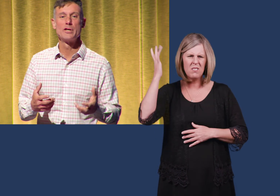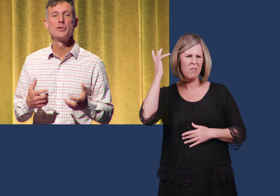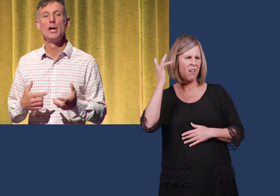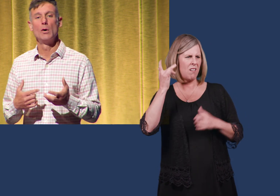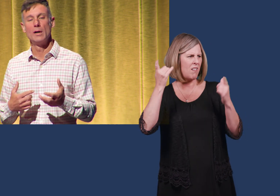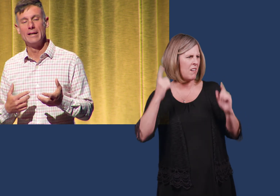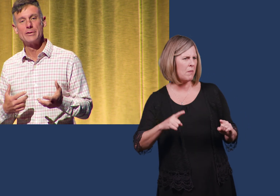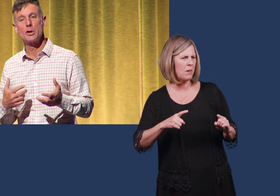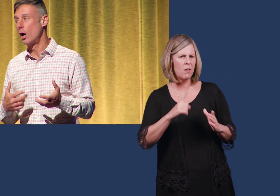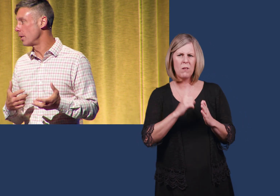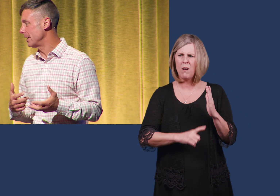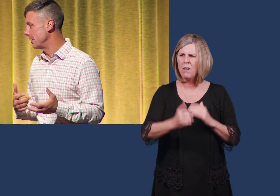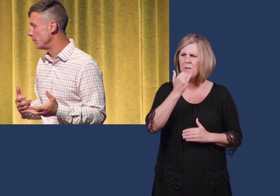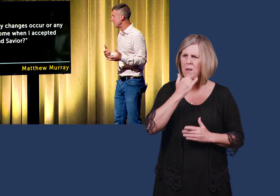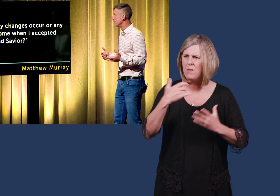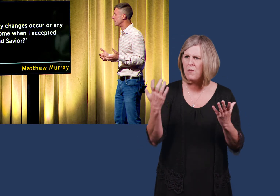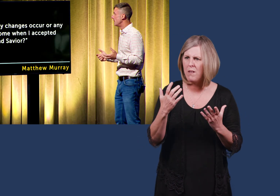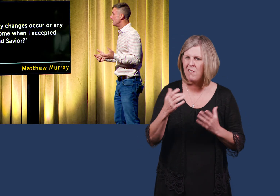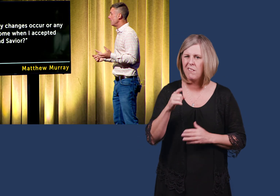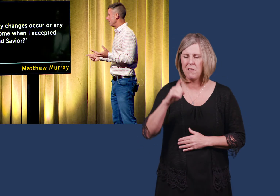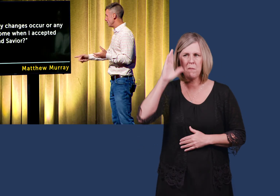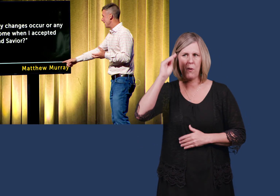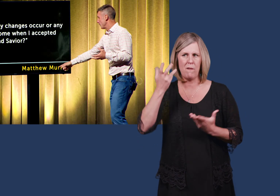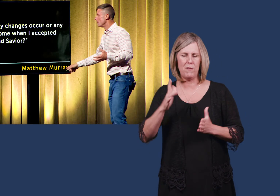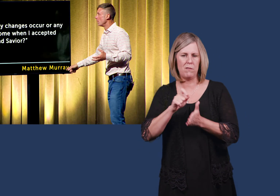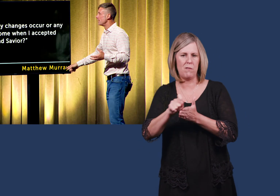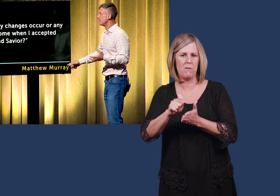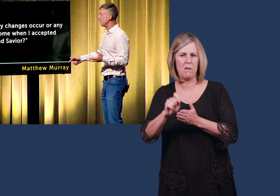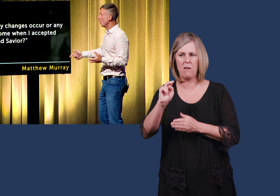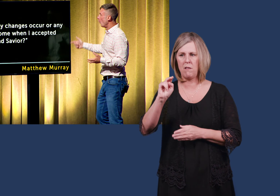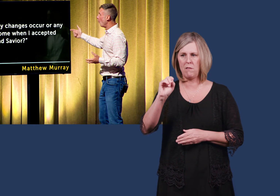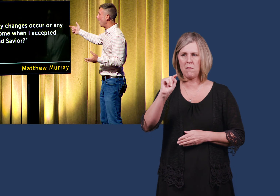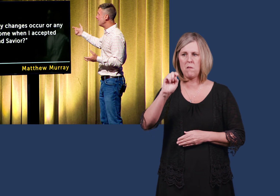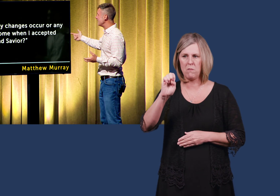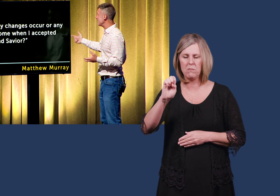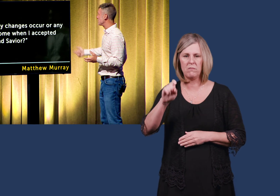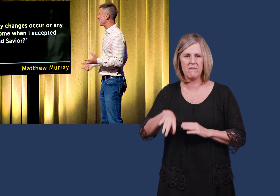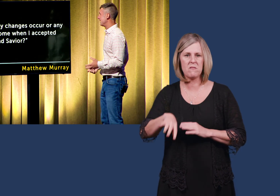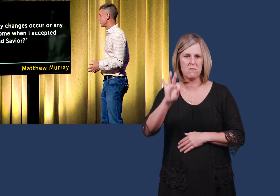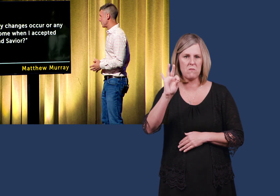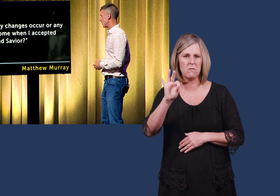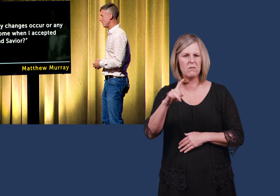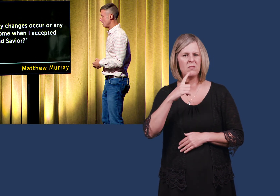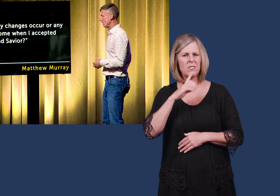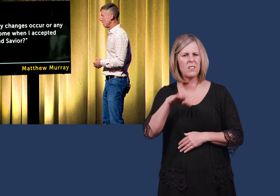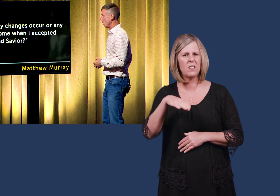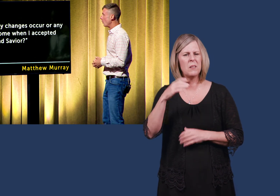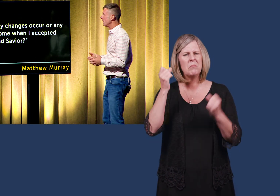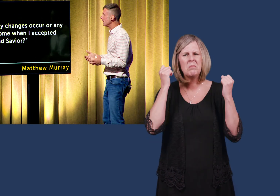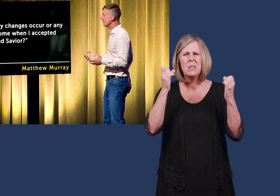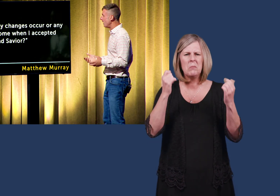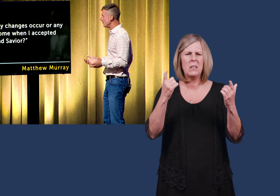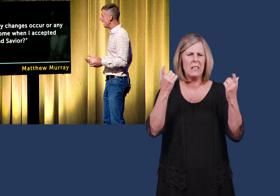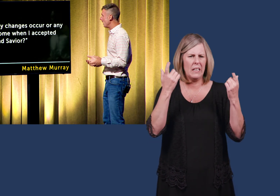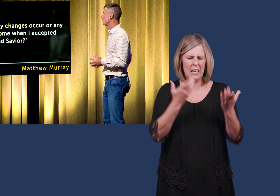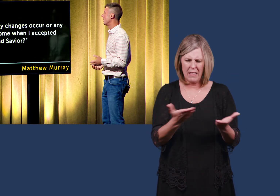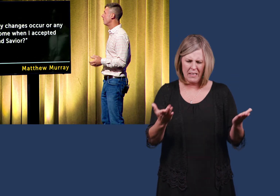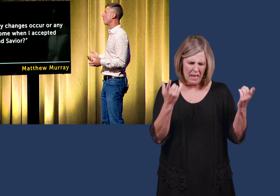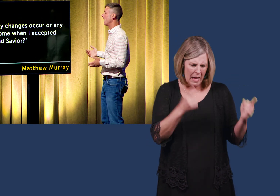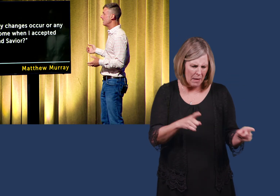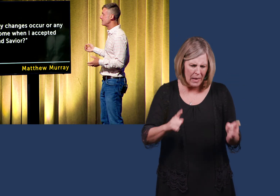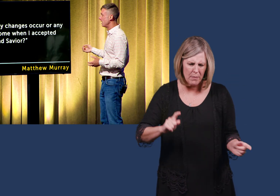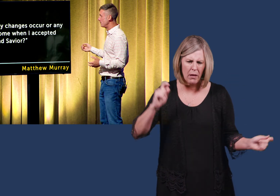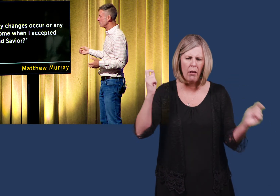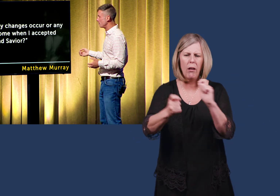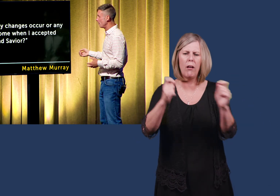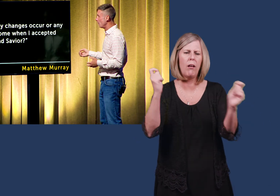across this note in his car that he had written. Matthew Murray said, "Why didn't any changes occur or any love or help come